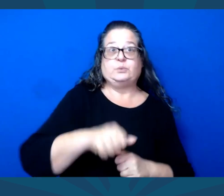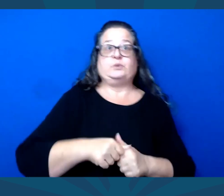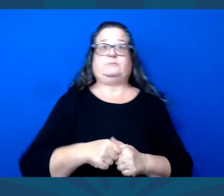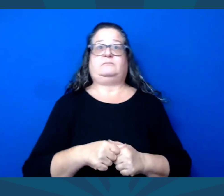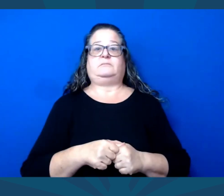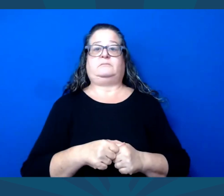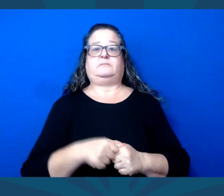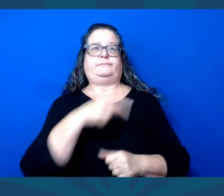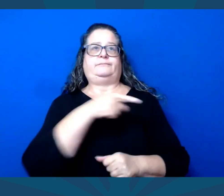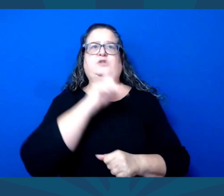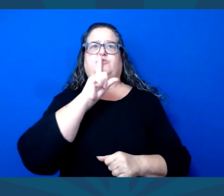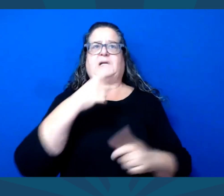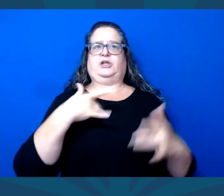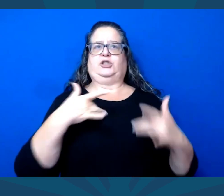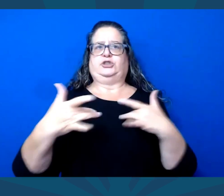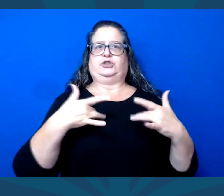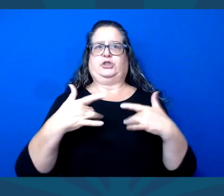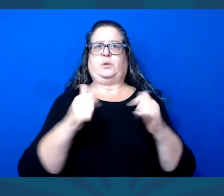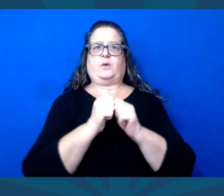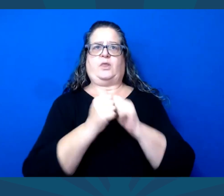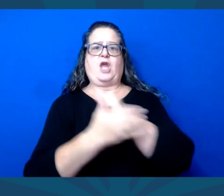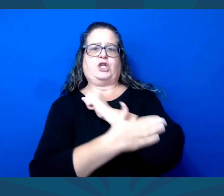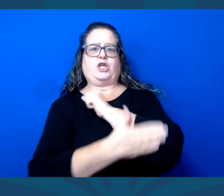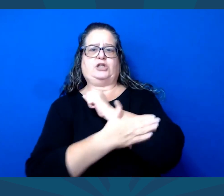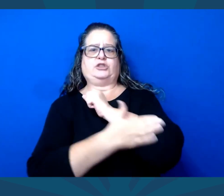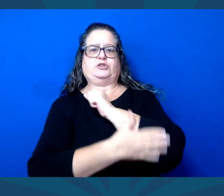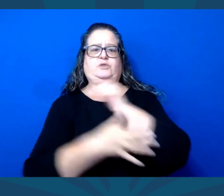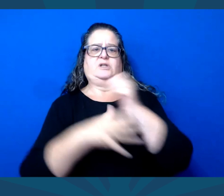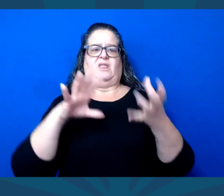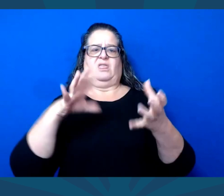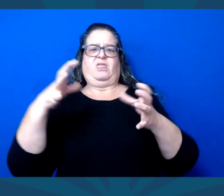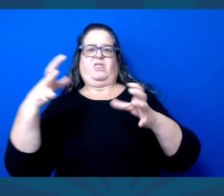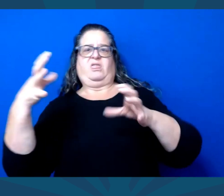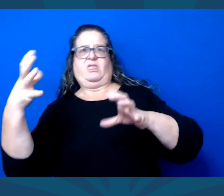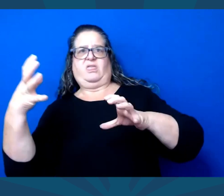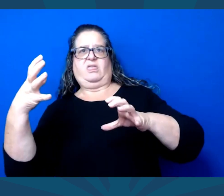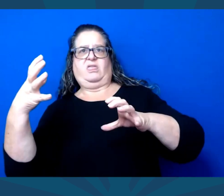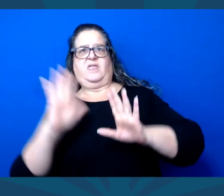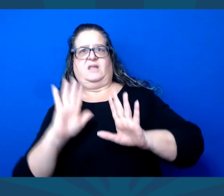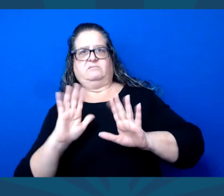I'm not a career politician, nor do I want to be.